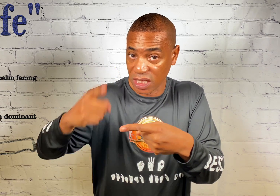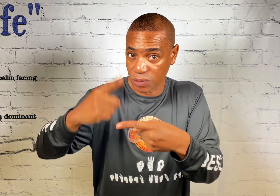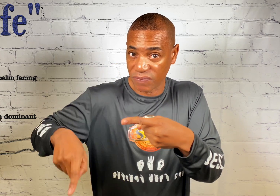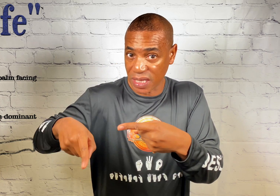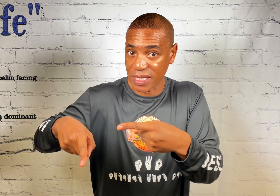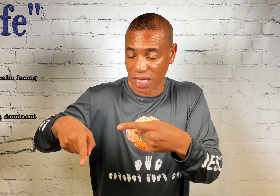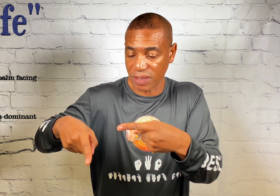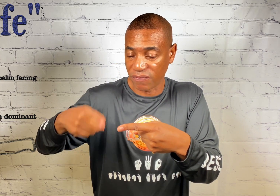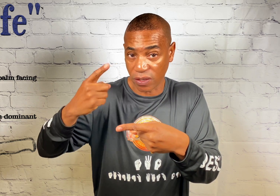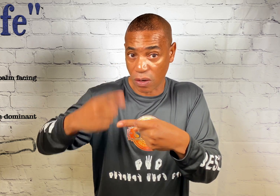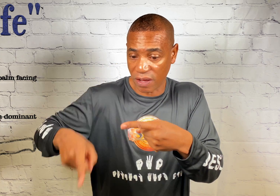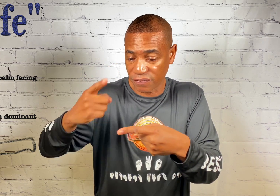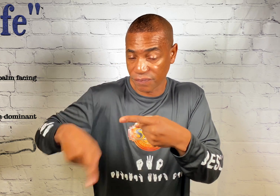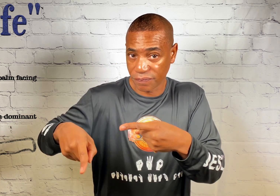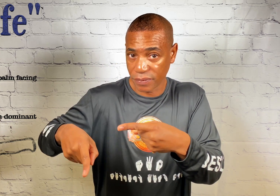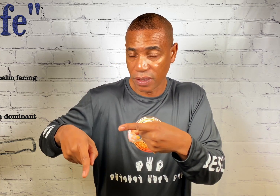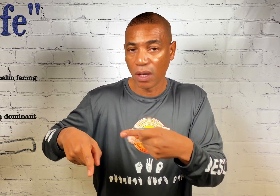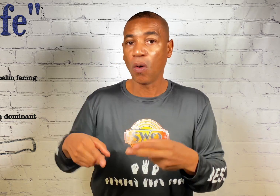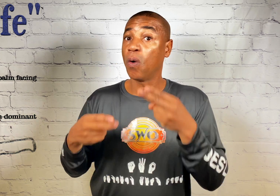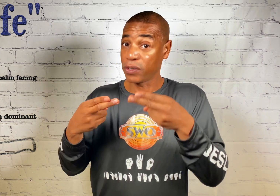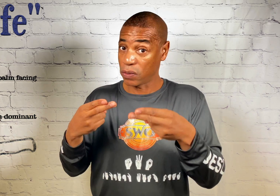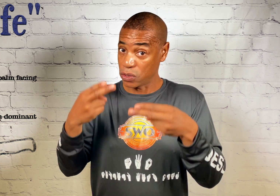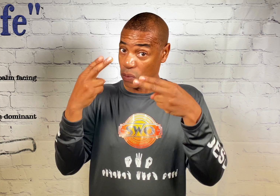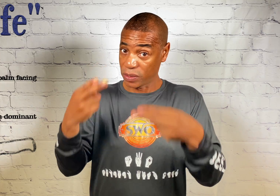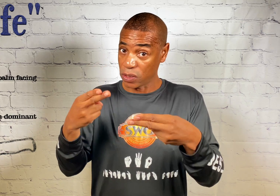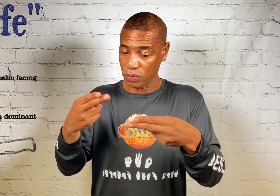of the non-dominant finger off. Or you can do them with U's.